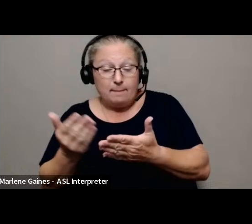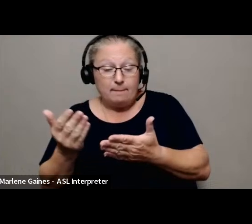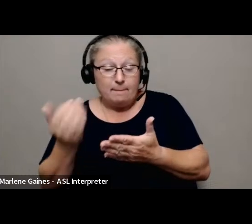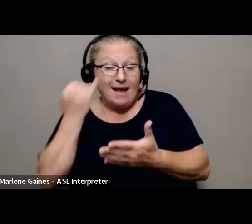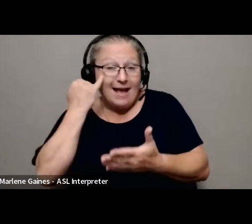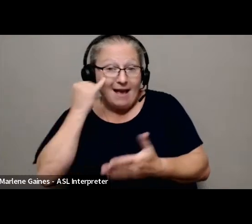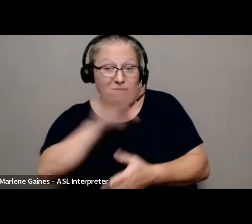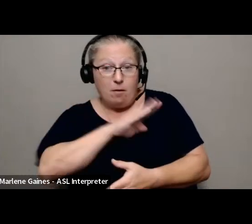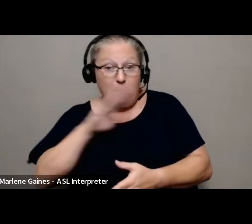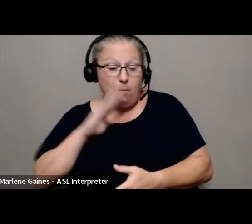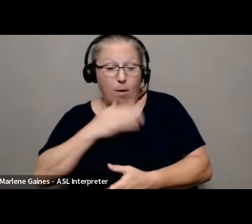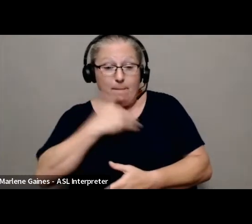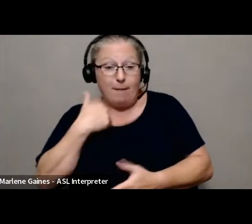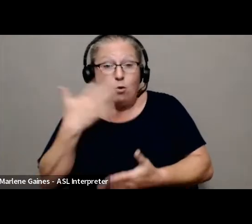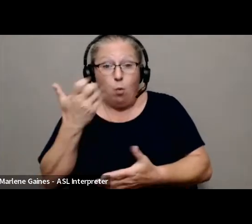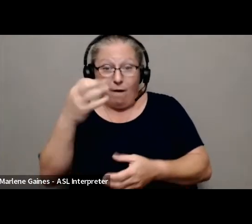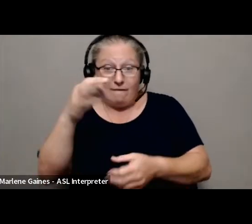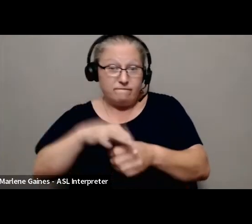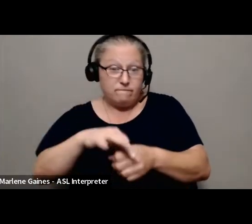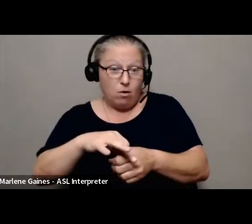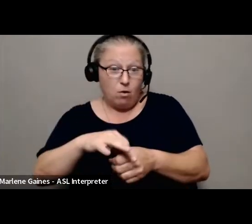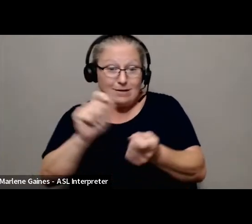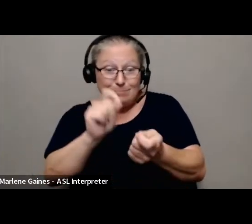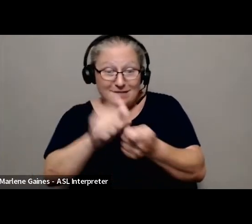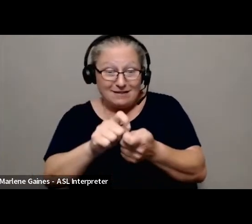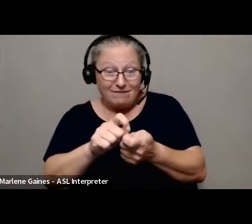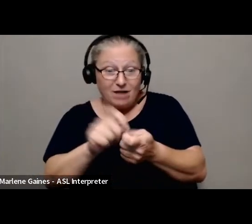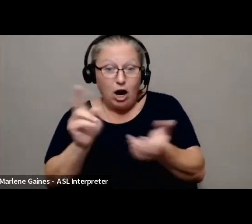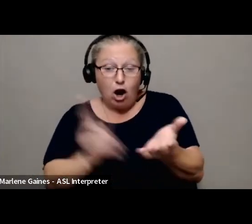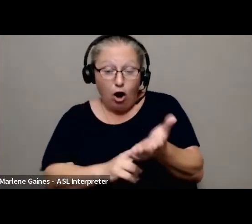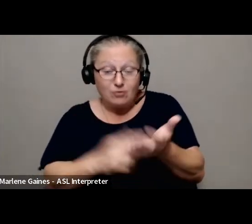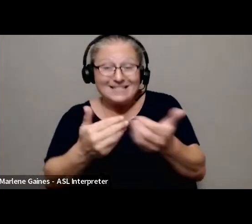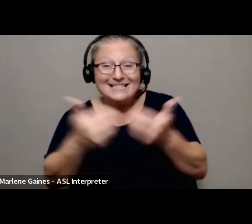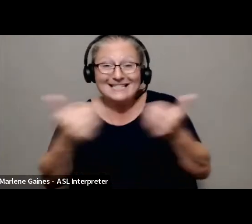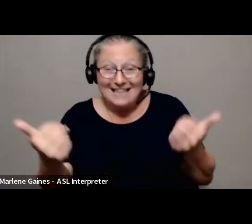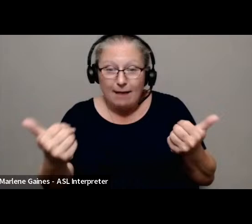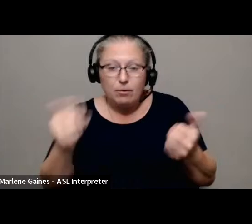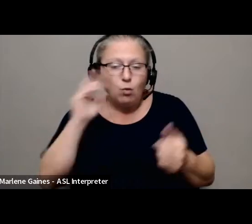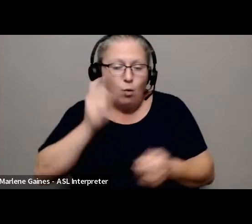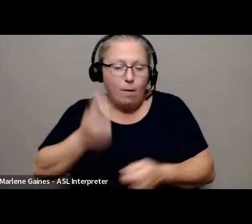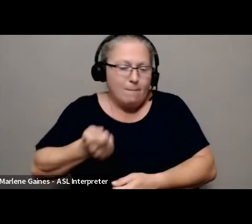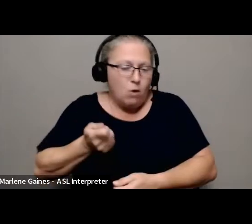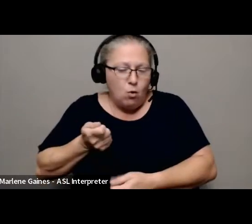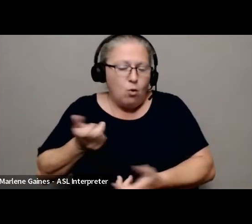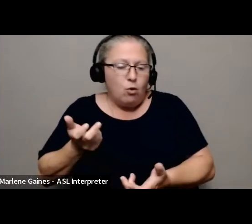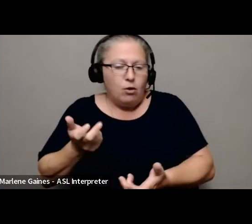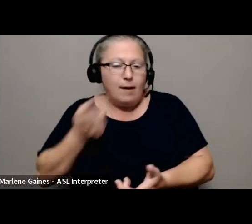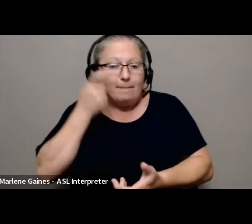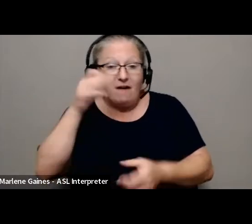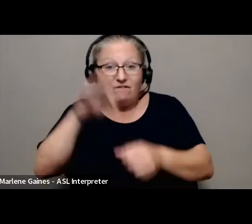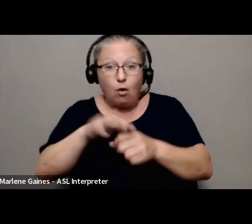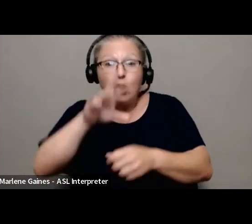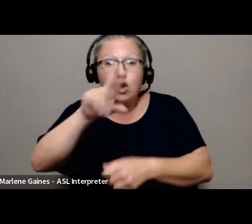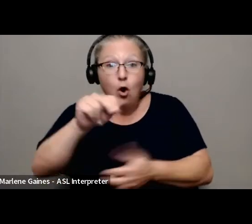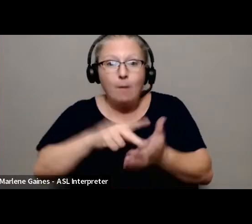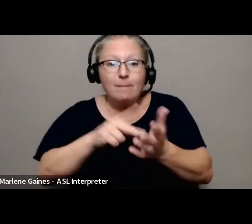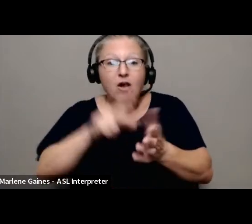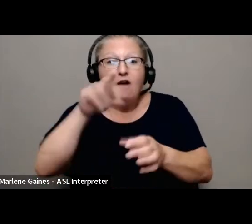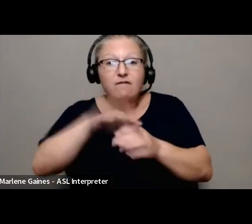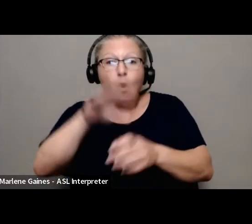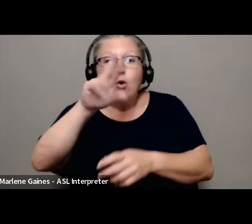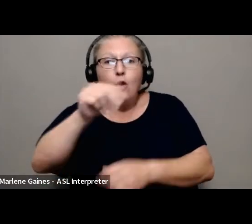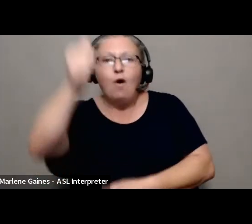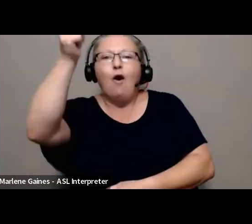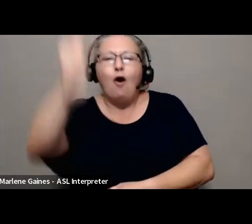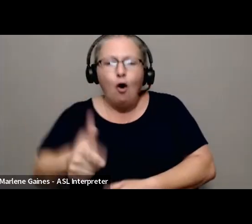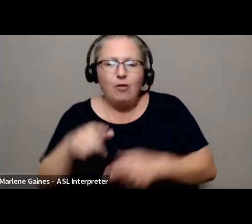if there are board members that want to vote on a particular contract separately, we would just pull it. Because voting no would mean voting no on all the